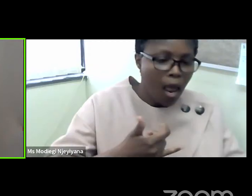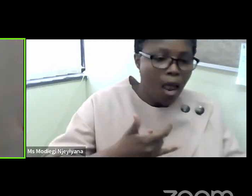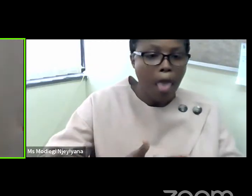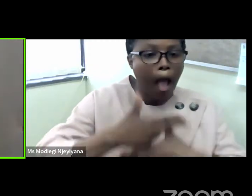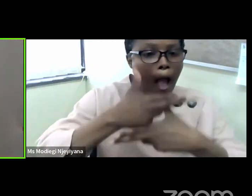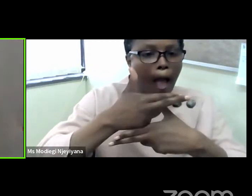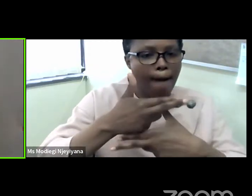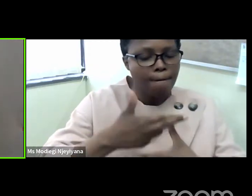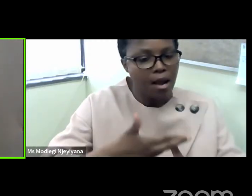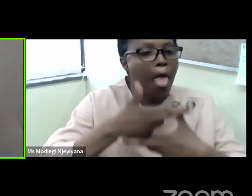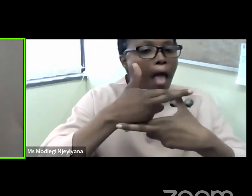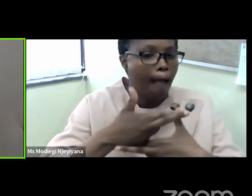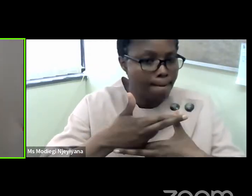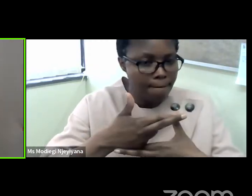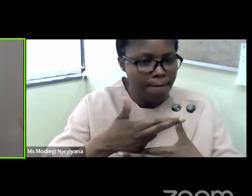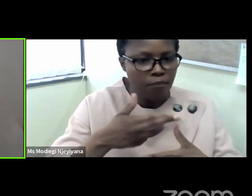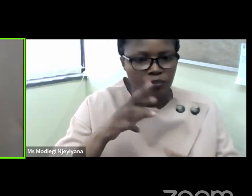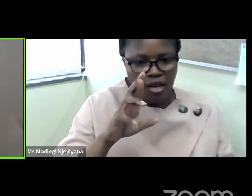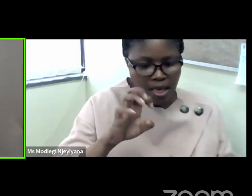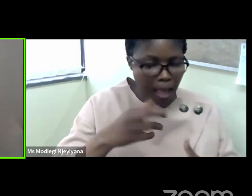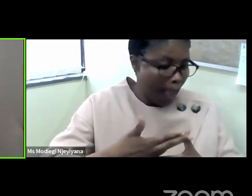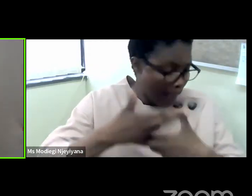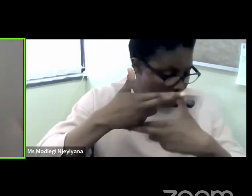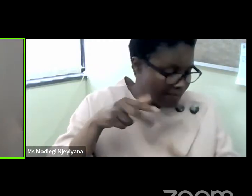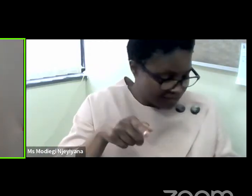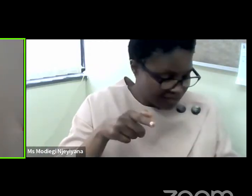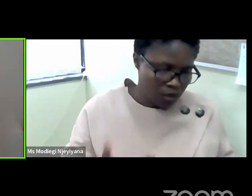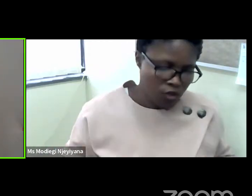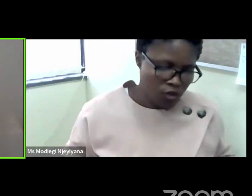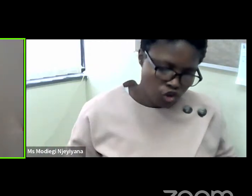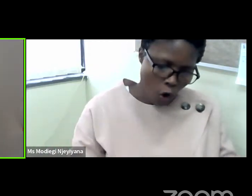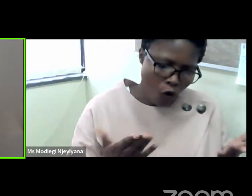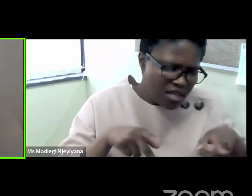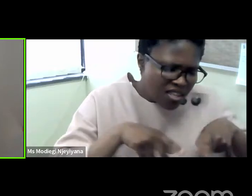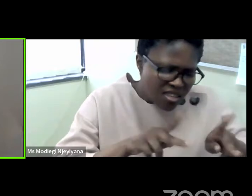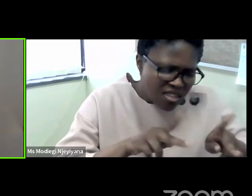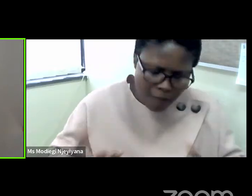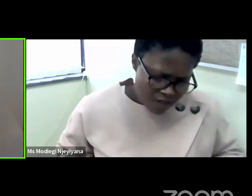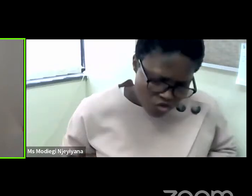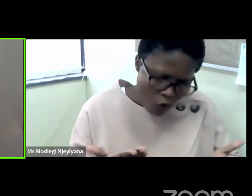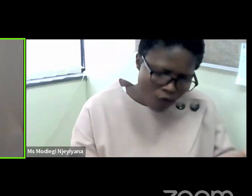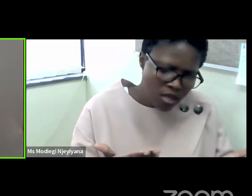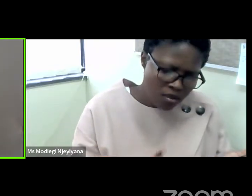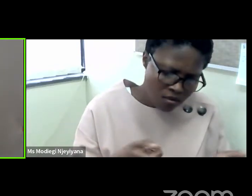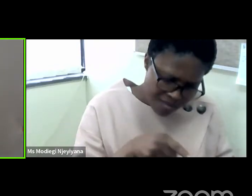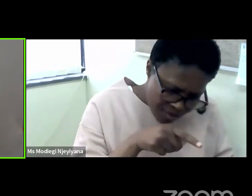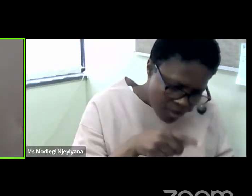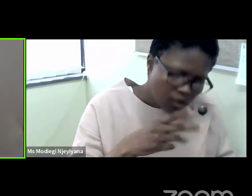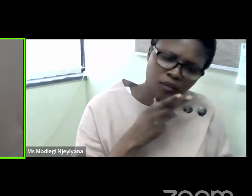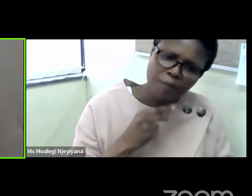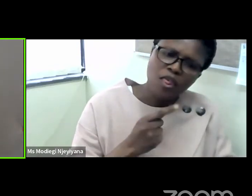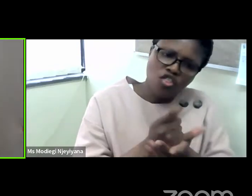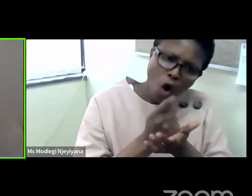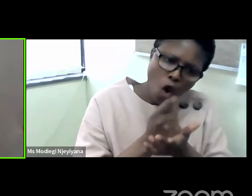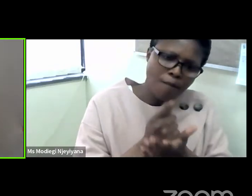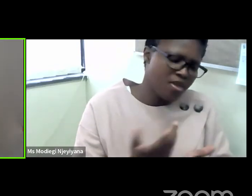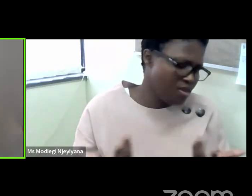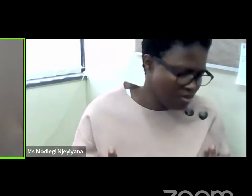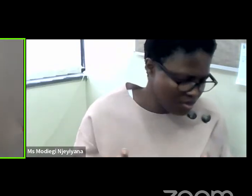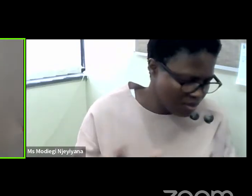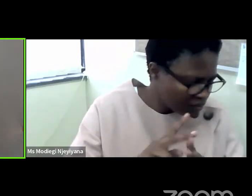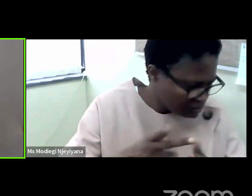deaf person wants it. But offer it at the very least. And some kind of rehabilitation of that hearing